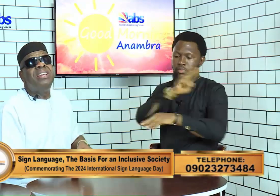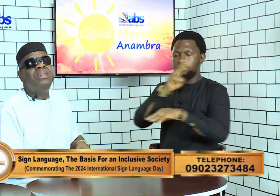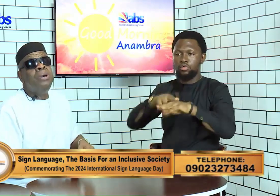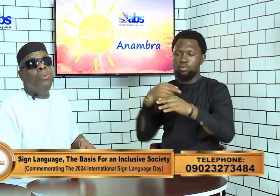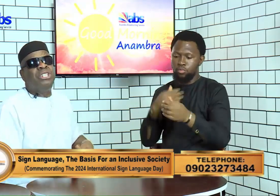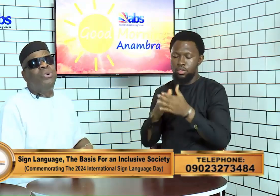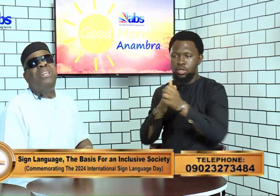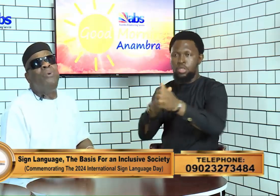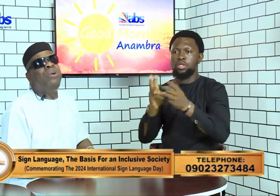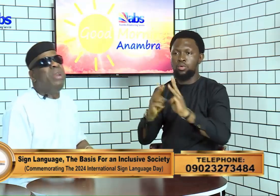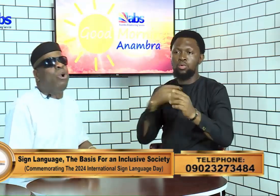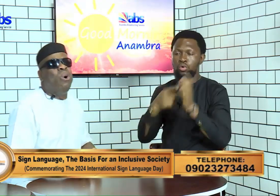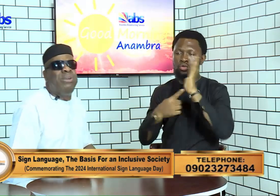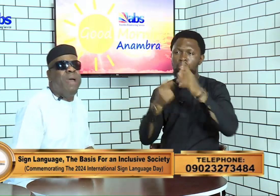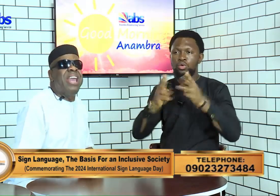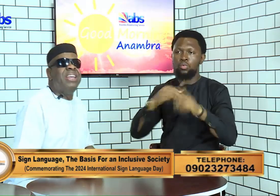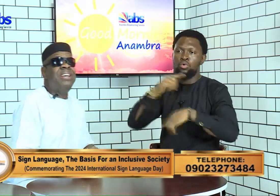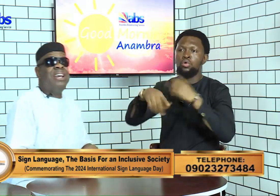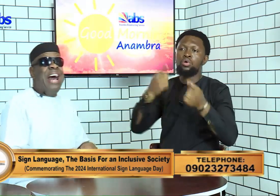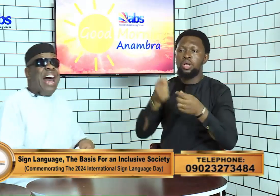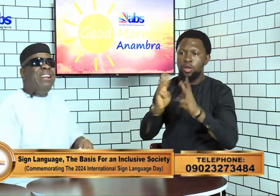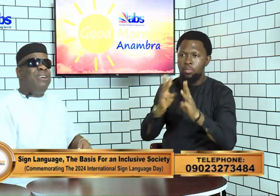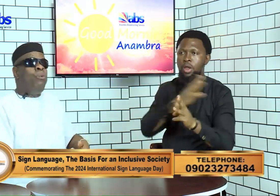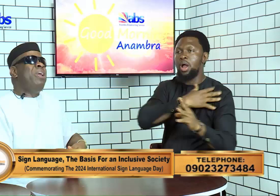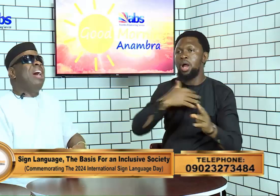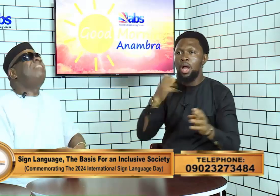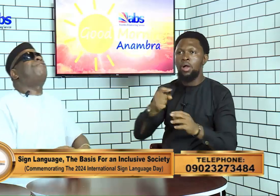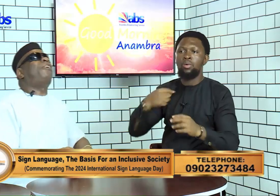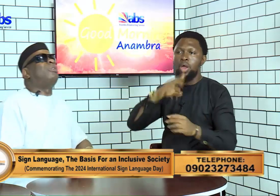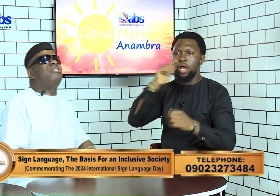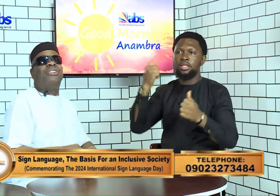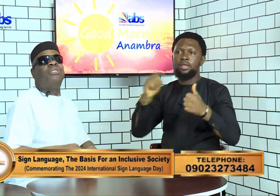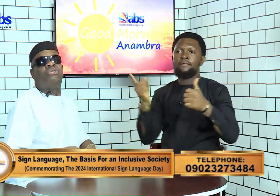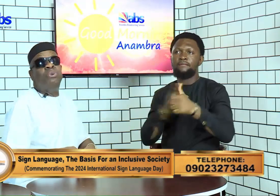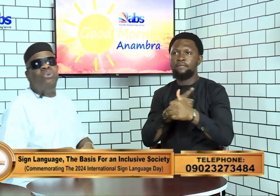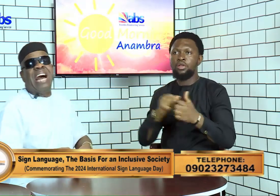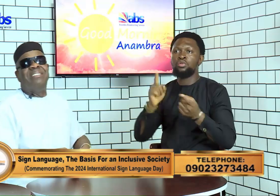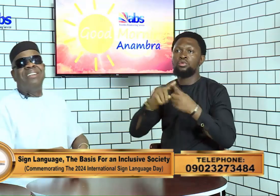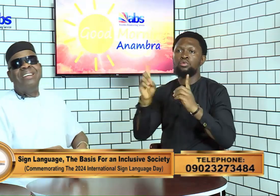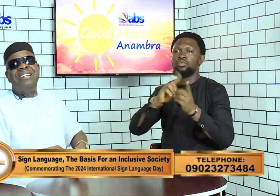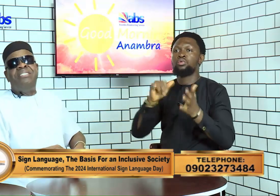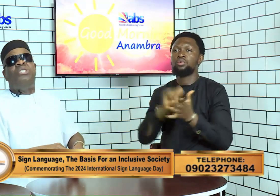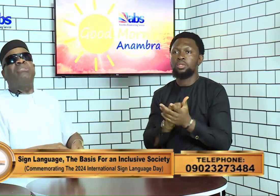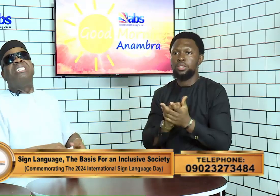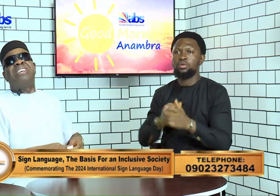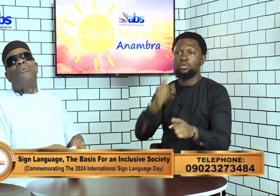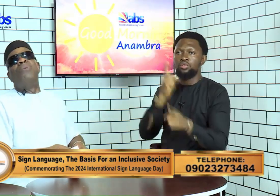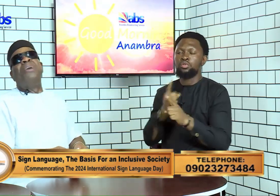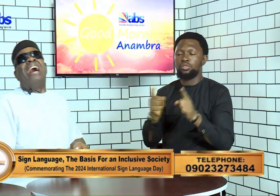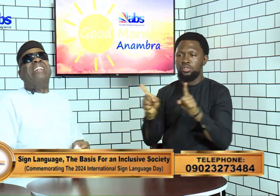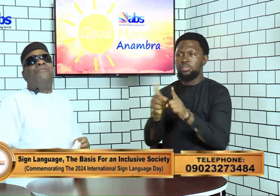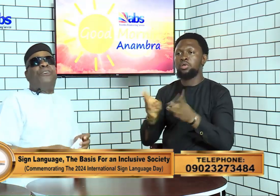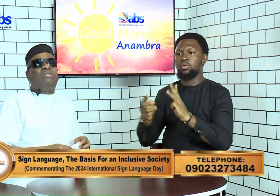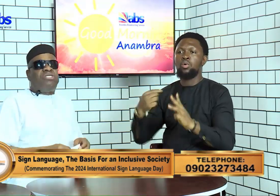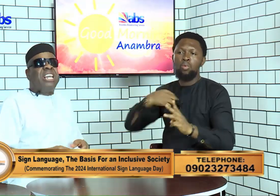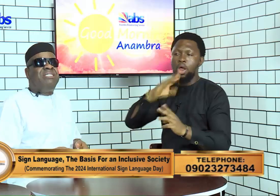way, we show the way, we go the way. And we are the first to do that. Just the same way we